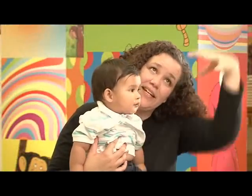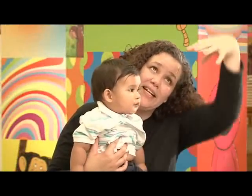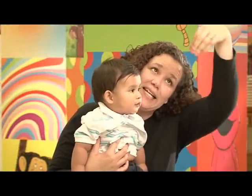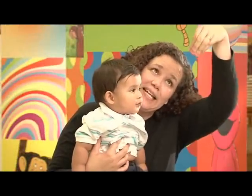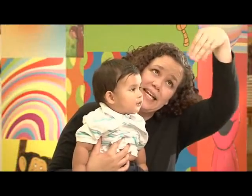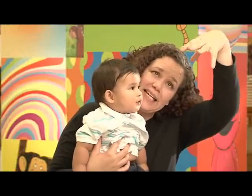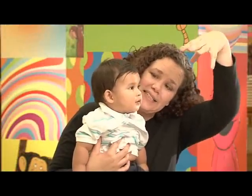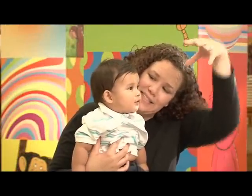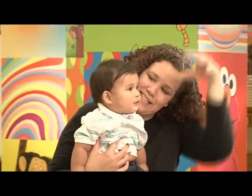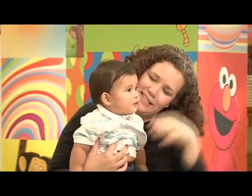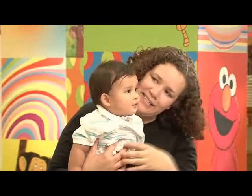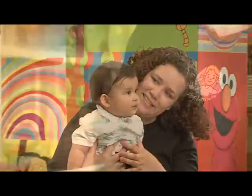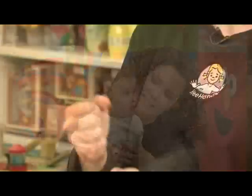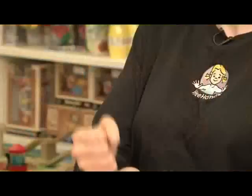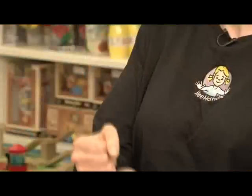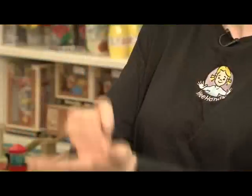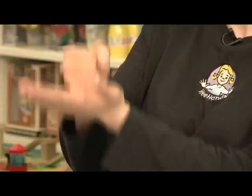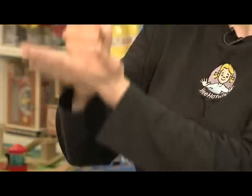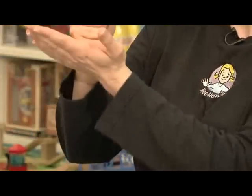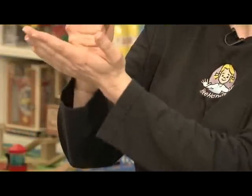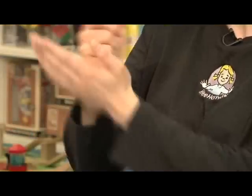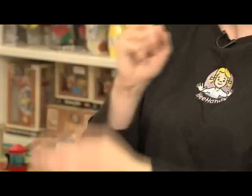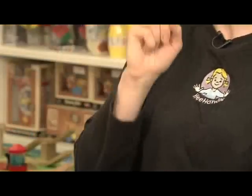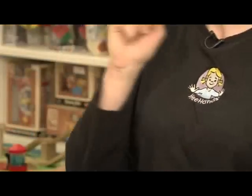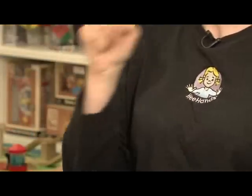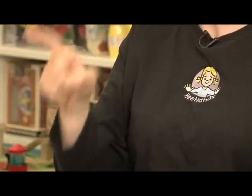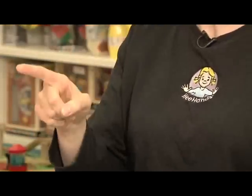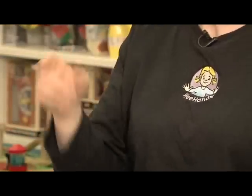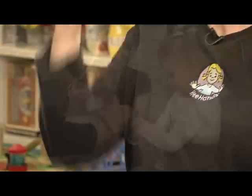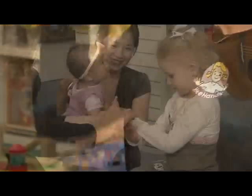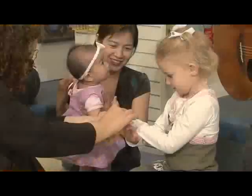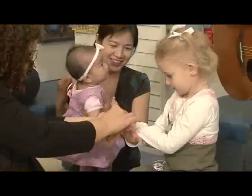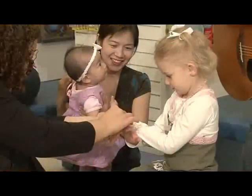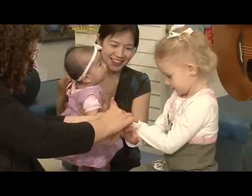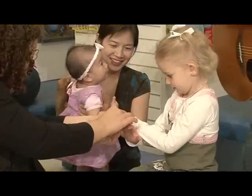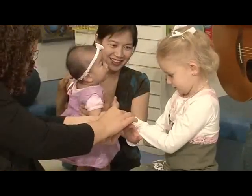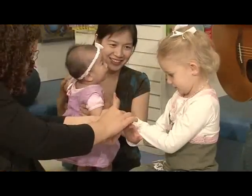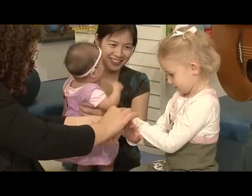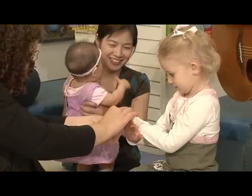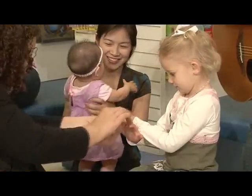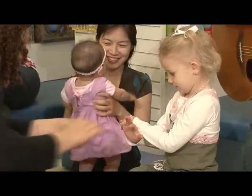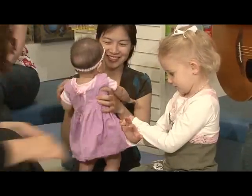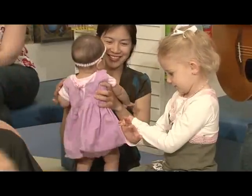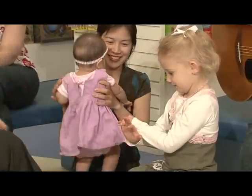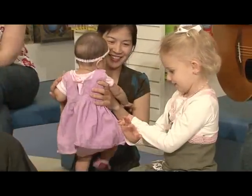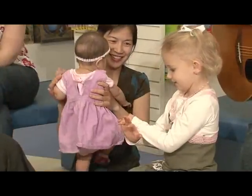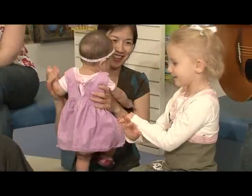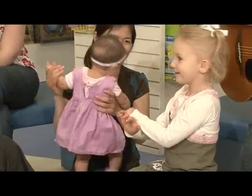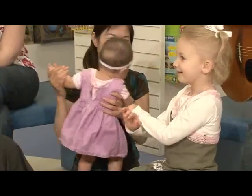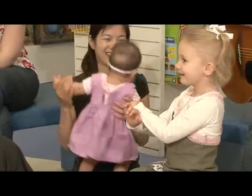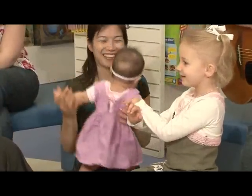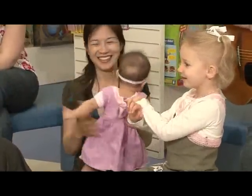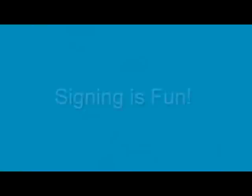both American sign language and education, along with a true passion for teaching young families. We're all from different design